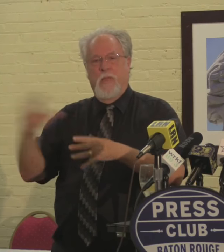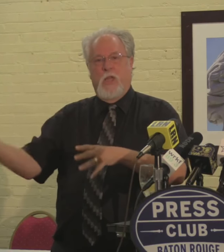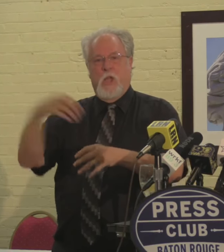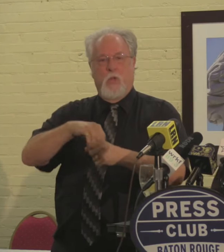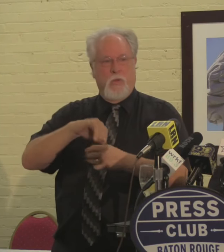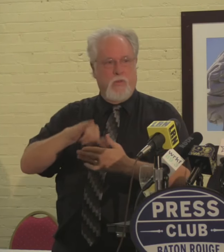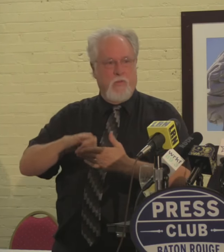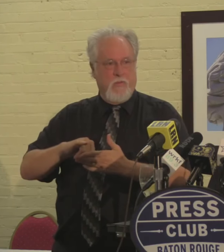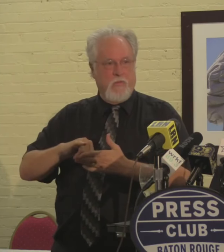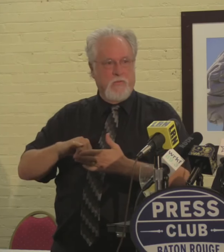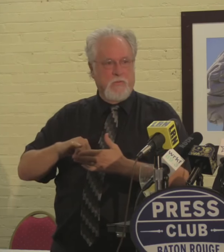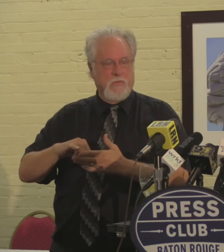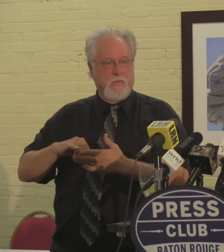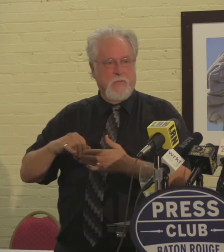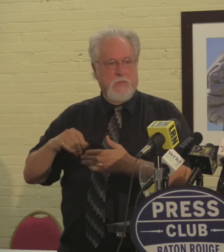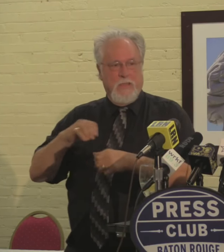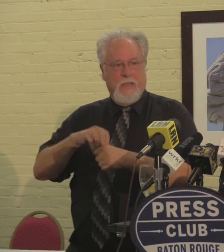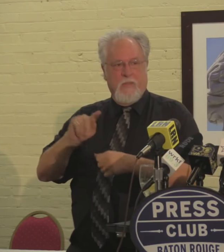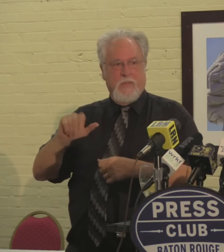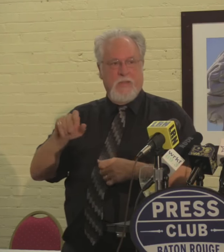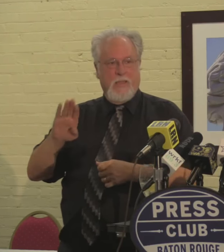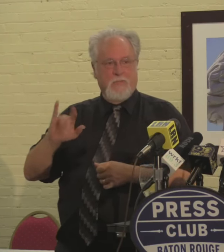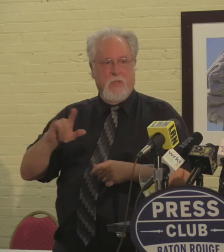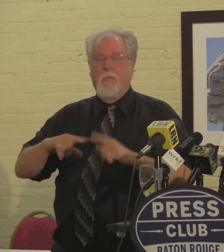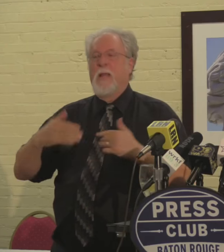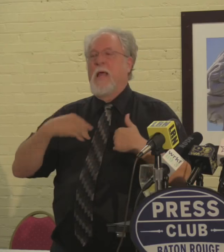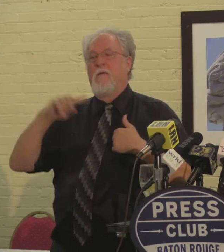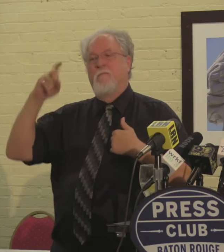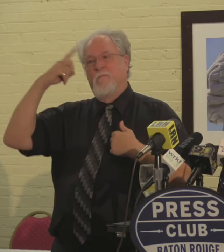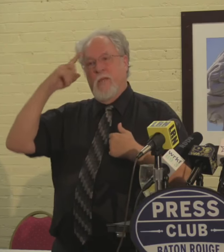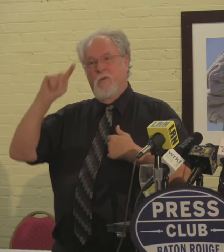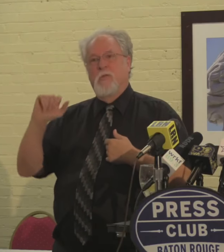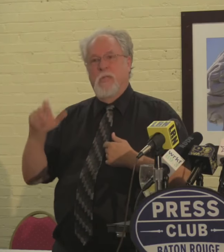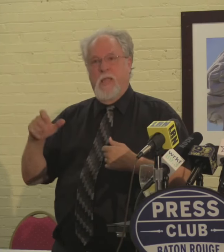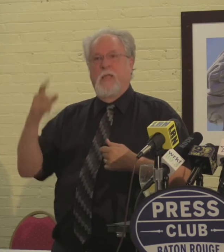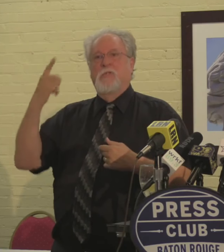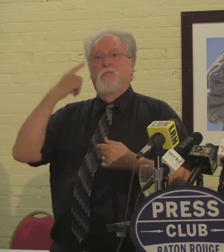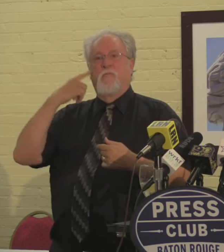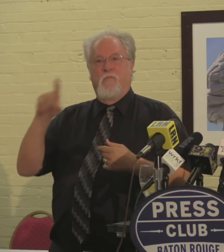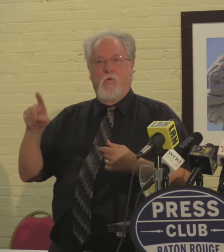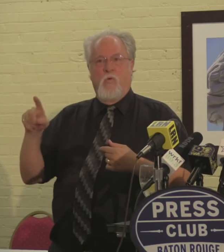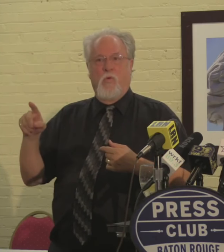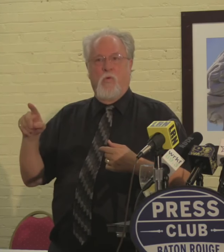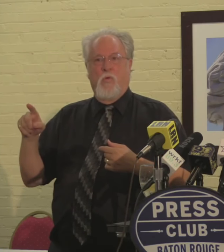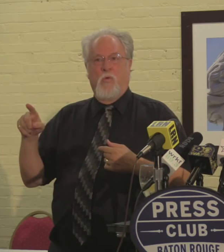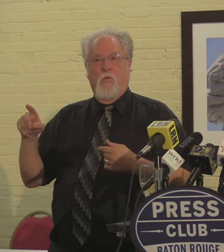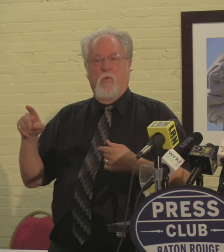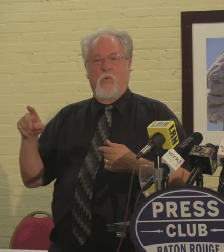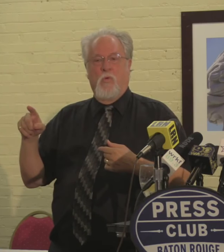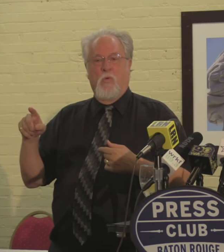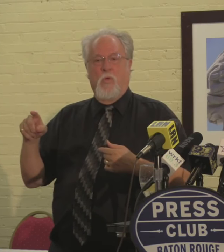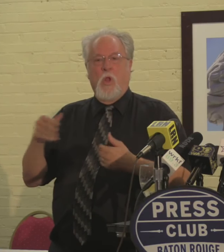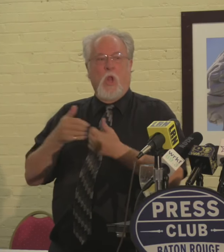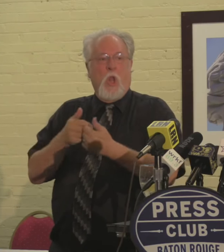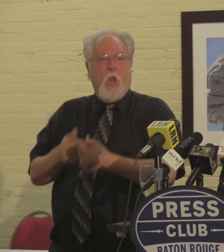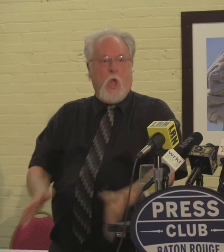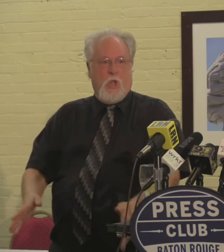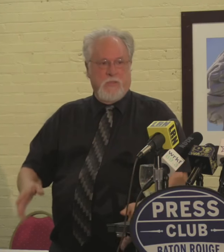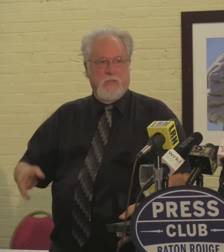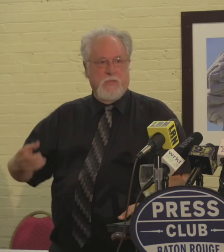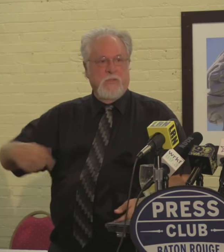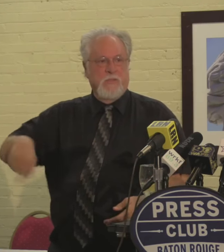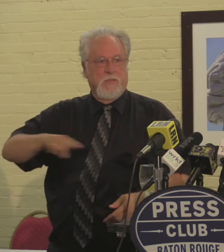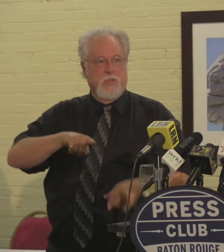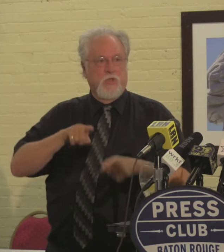included in the tax bill. But their federal taxes for the losses that they sustained in